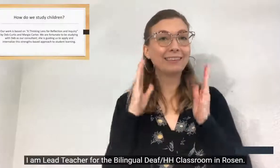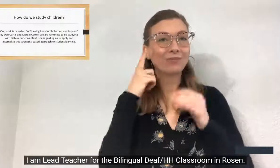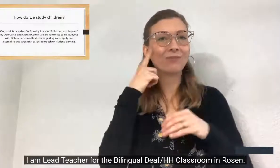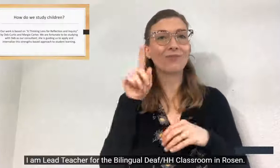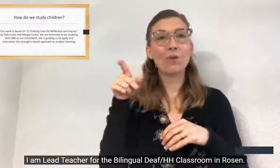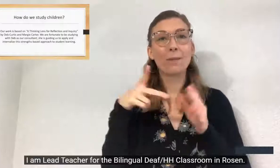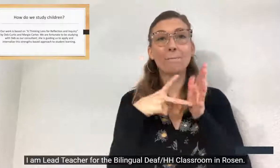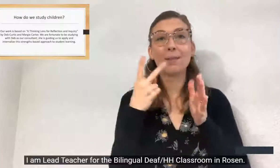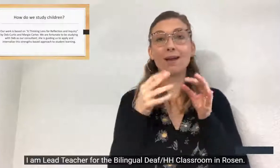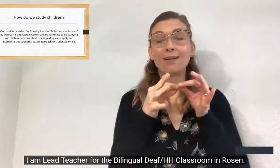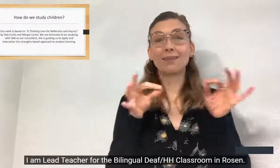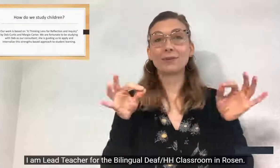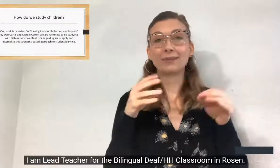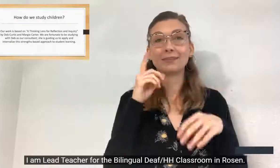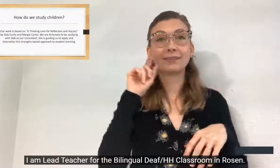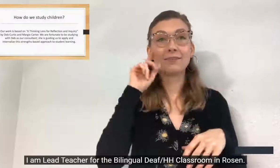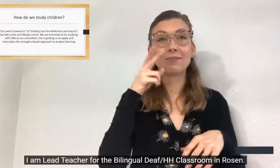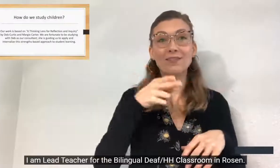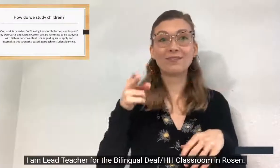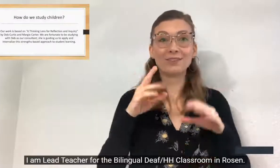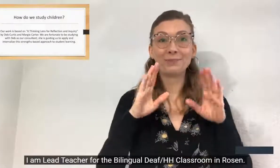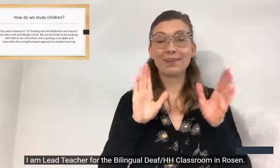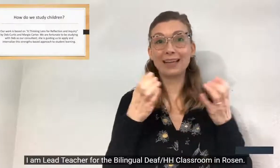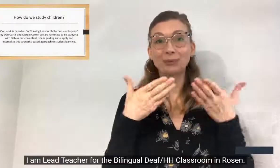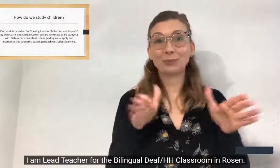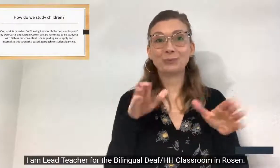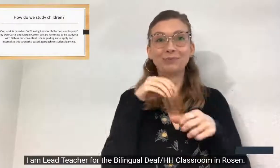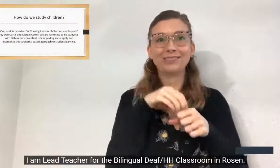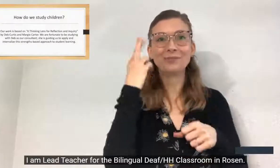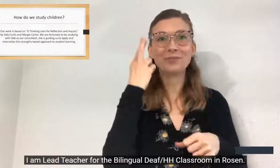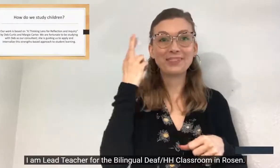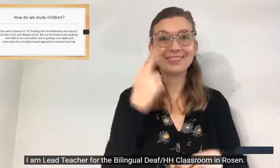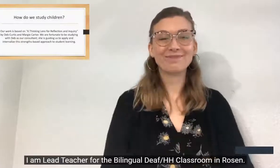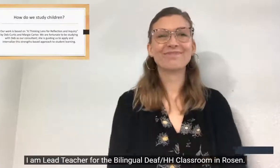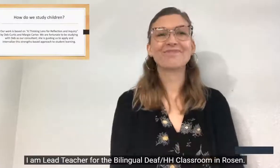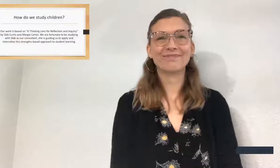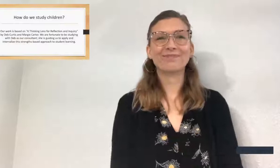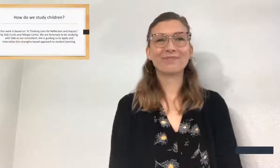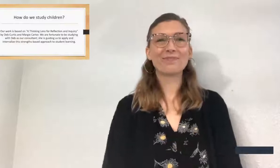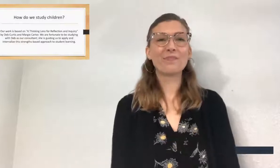I'm a lead teacher for the bilingual deaf and hard of hearing classroom at Rosen.